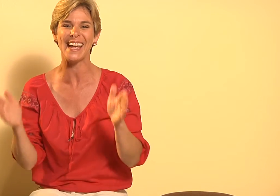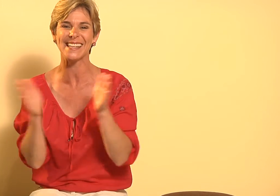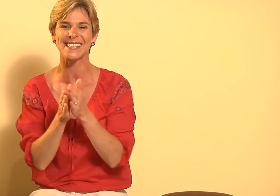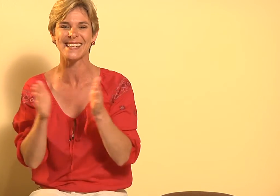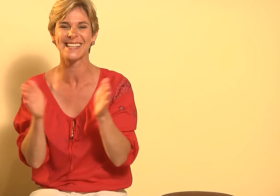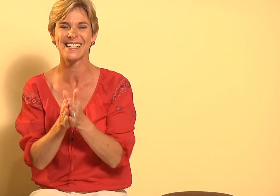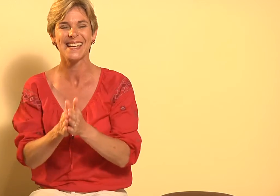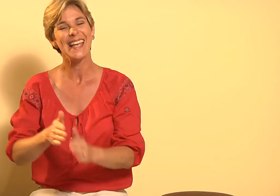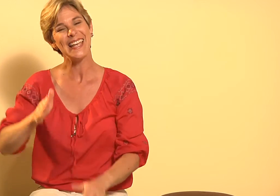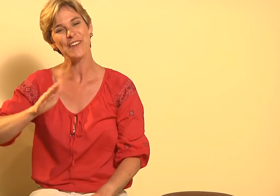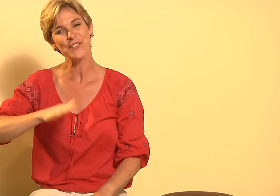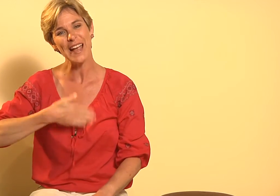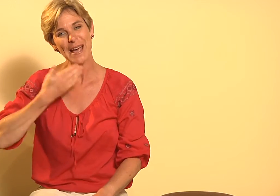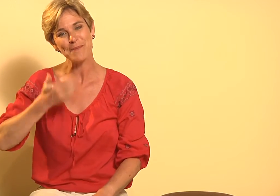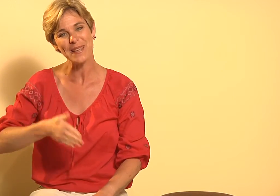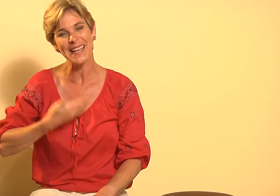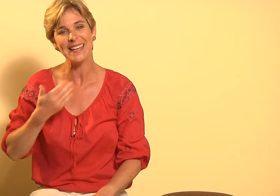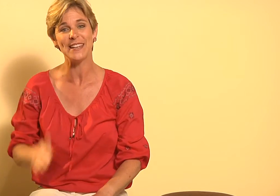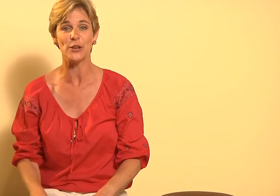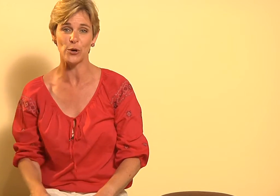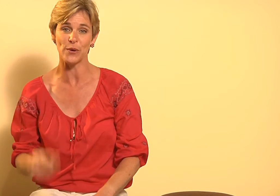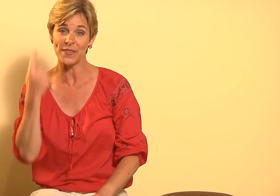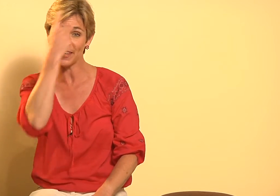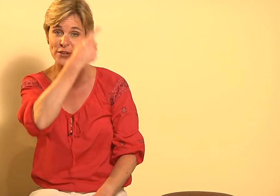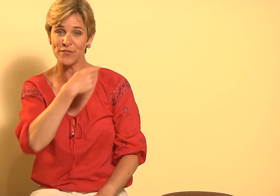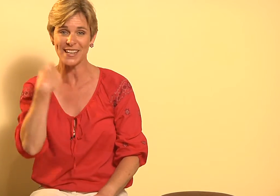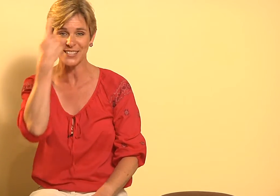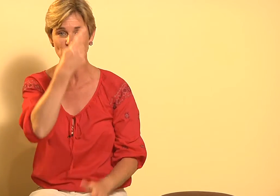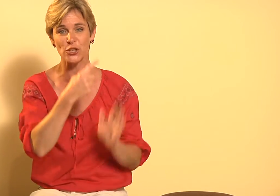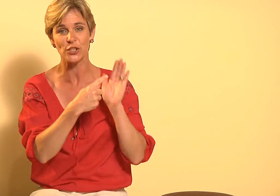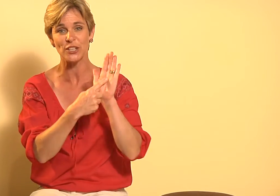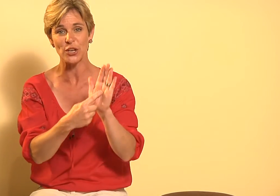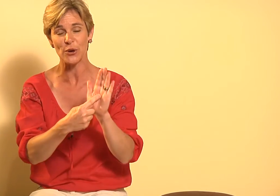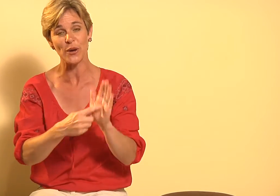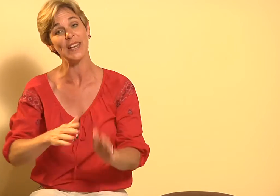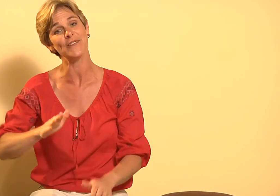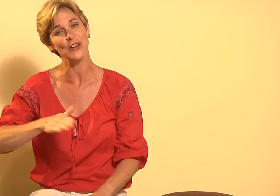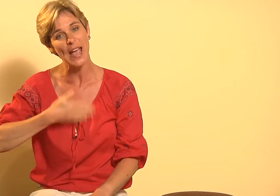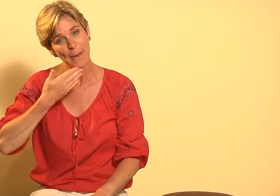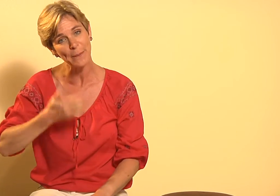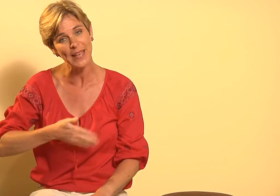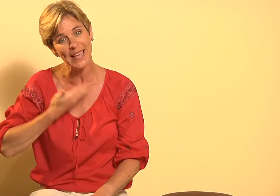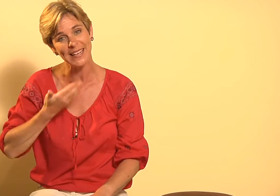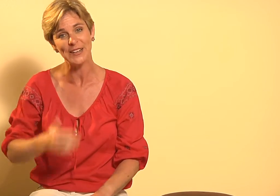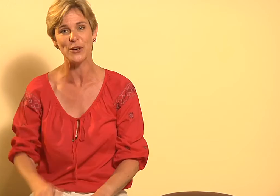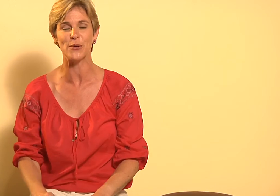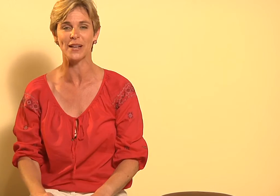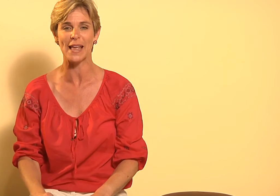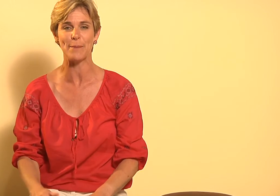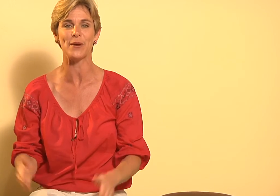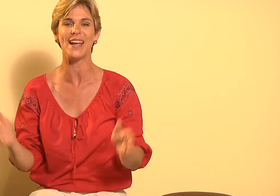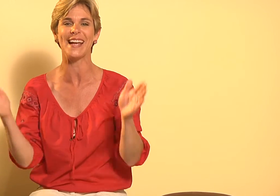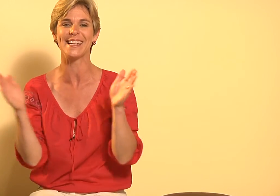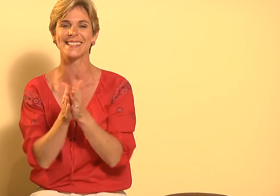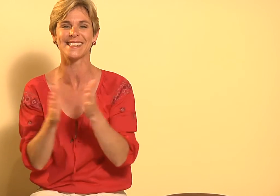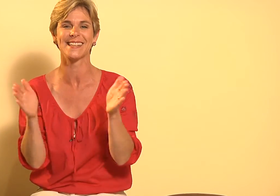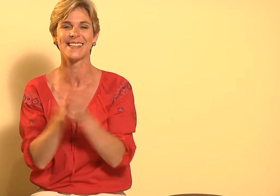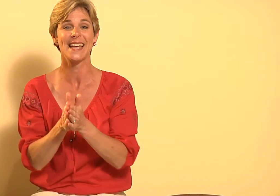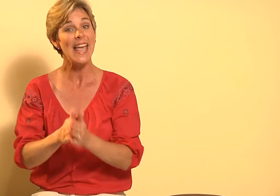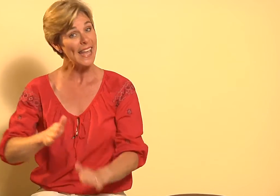hands. If you're happy and you know it, then your face will surely show it. If you're happy and you know it, clap your hands.